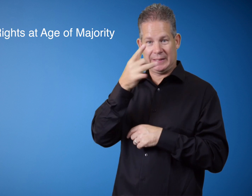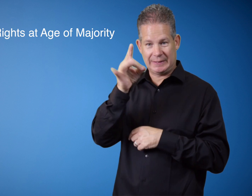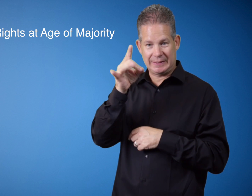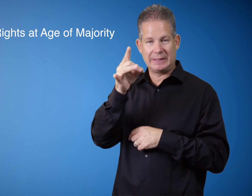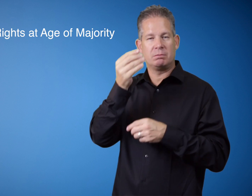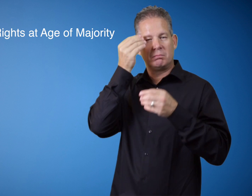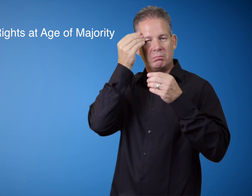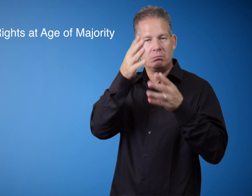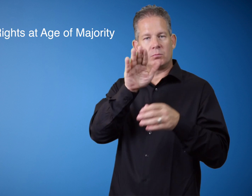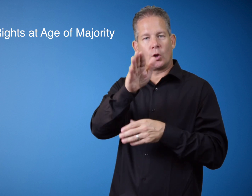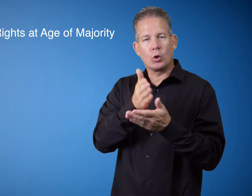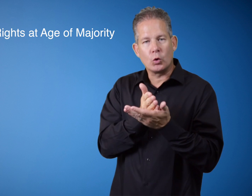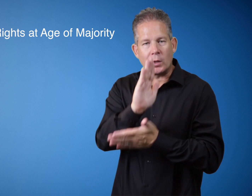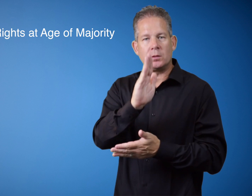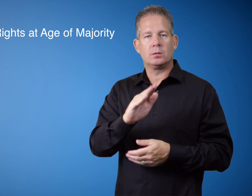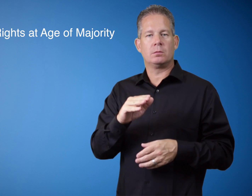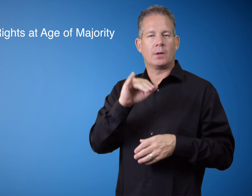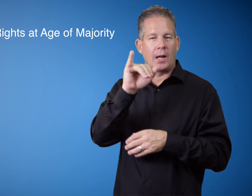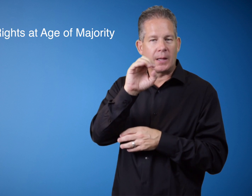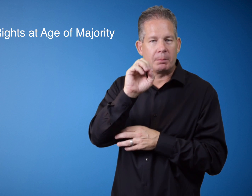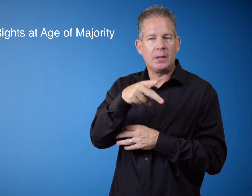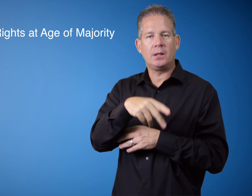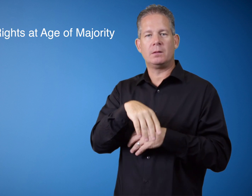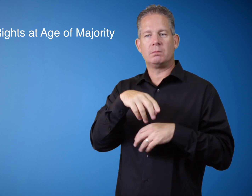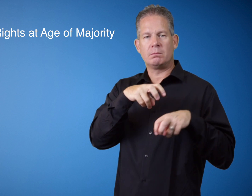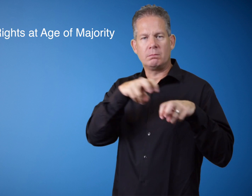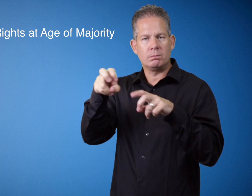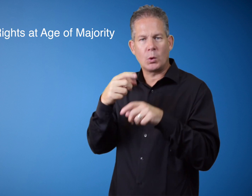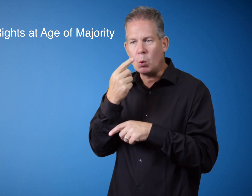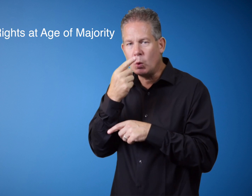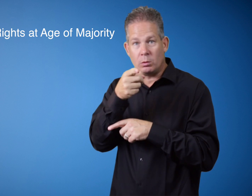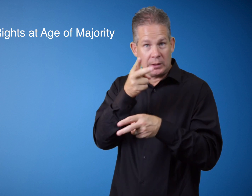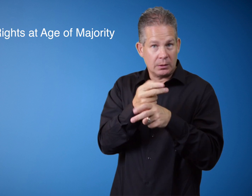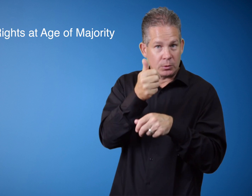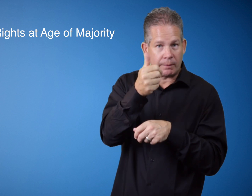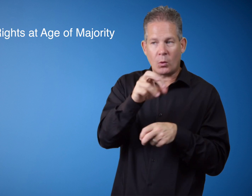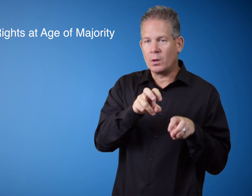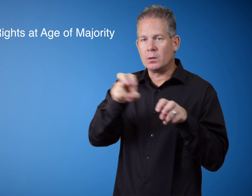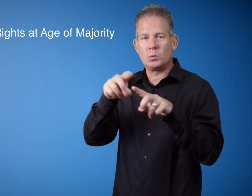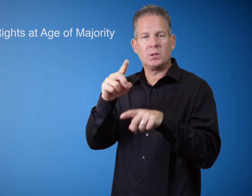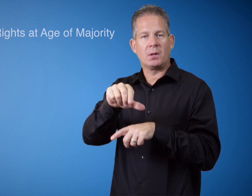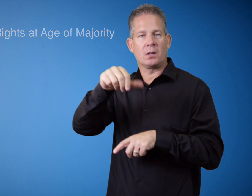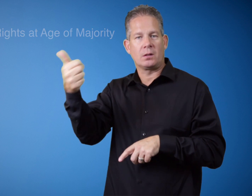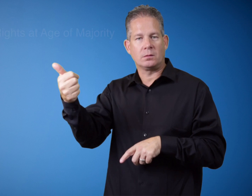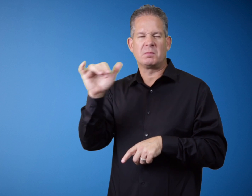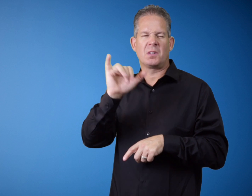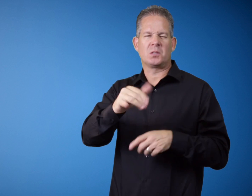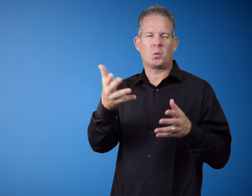so. When you become 18, your rights should be explained to you regarding your IEP and transition services, and whether those rights will stay